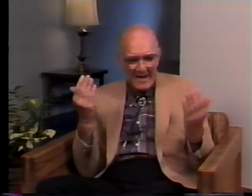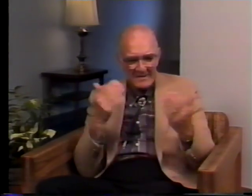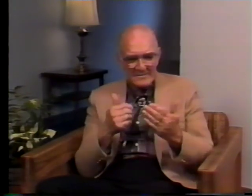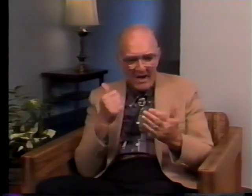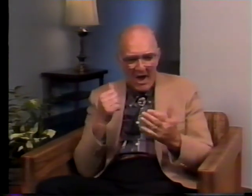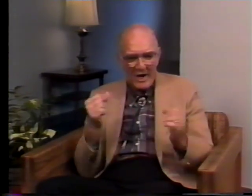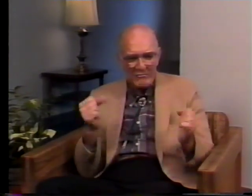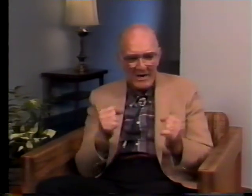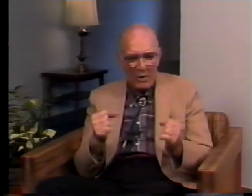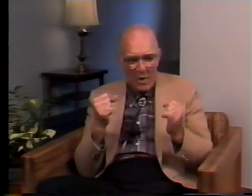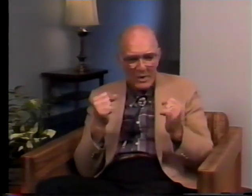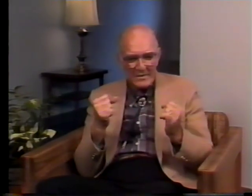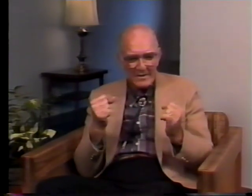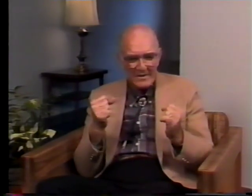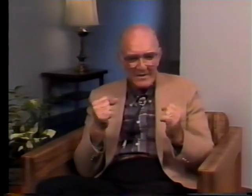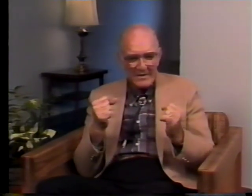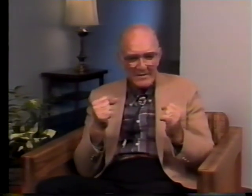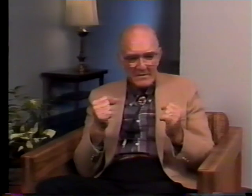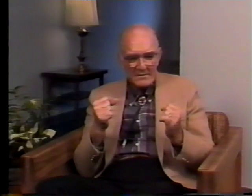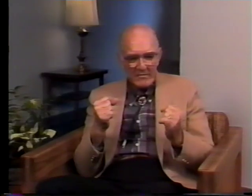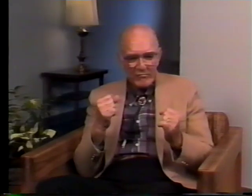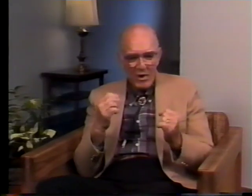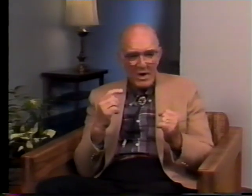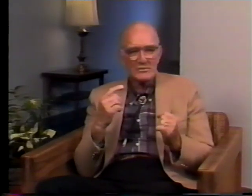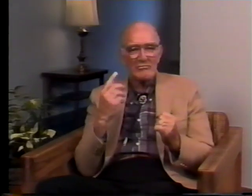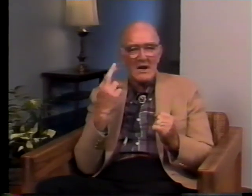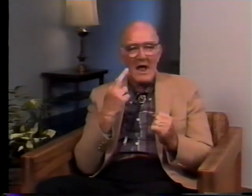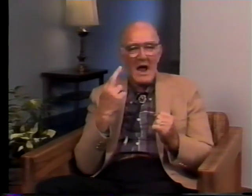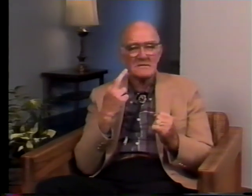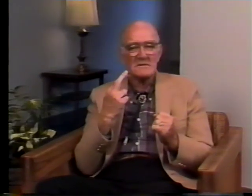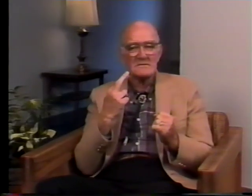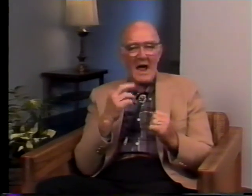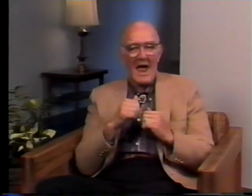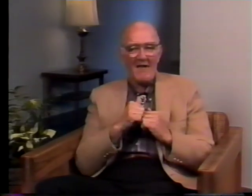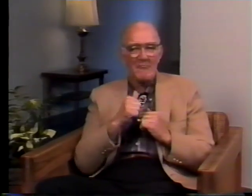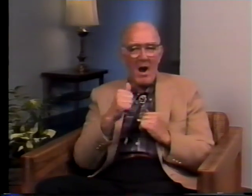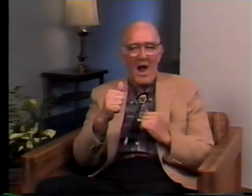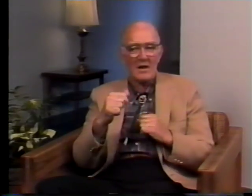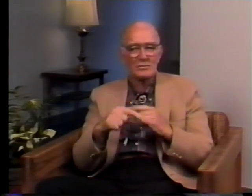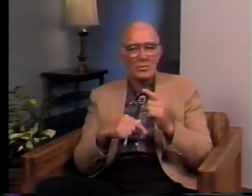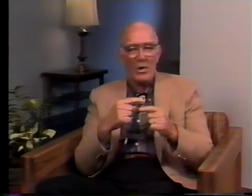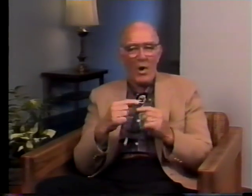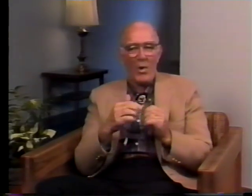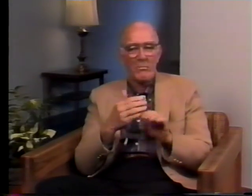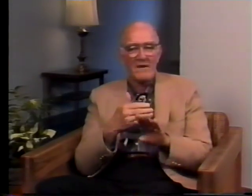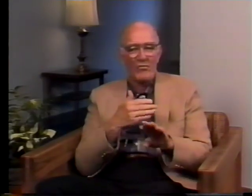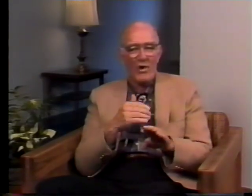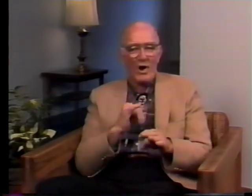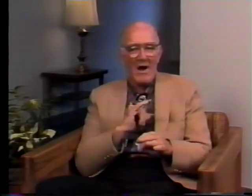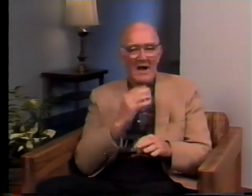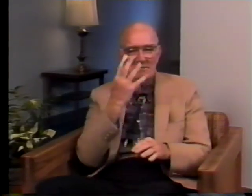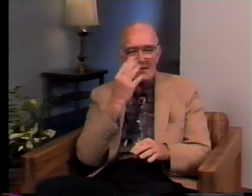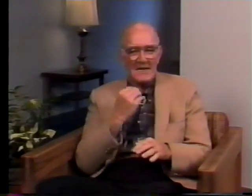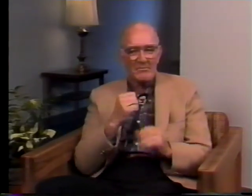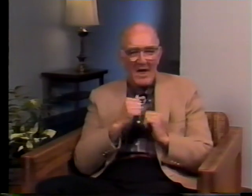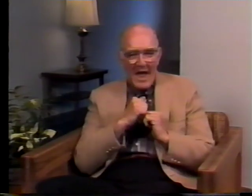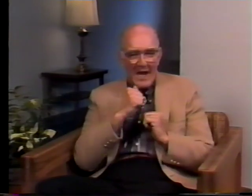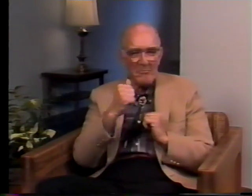getting darker and colder. And Frost realizes I have miles to go before I sleep, and